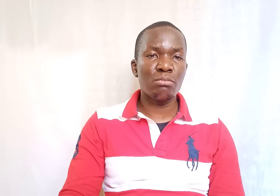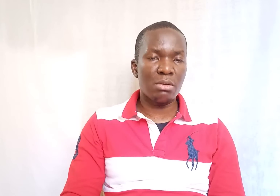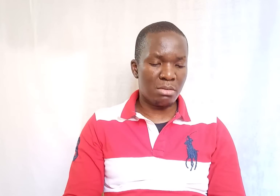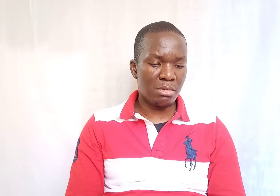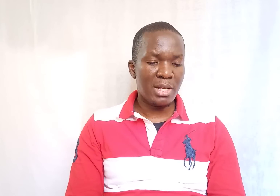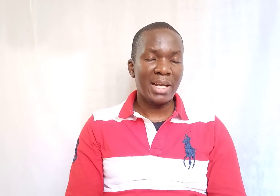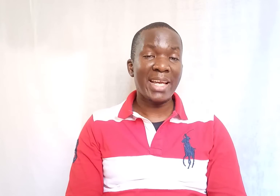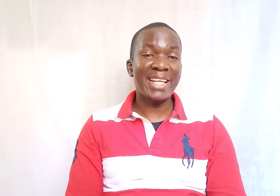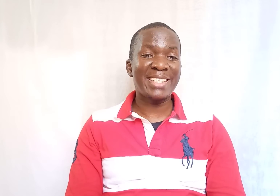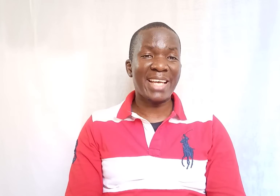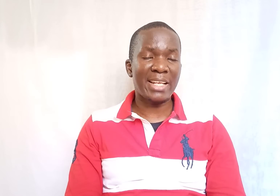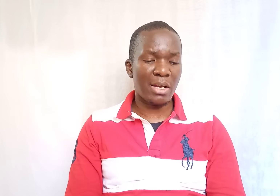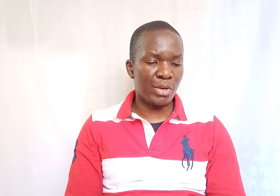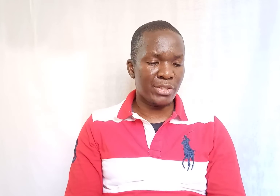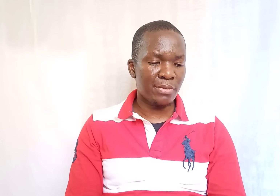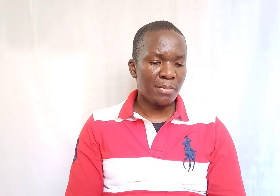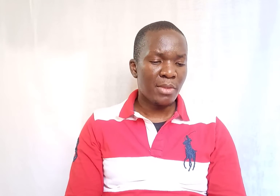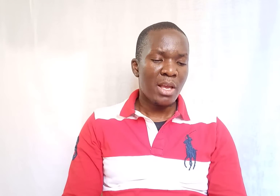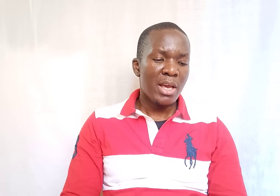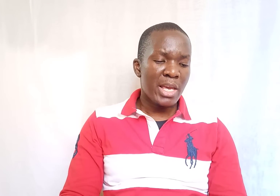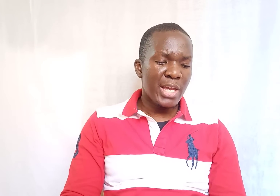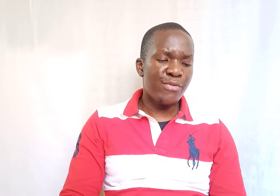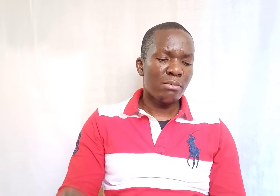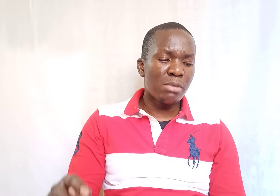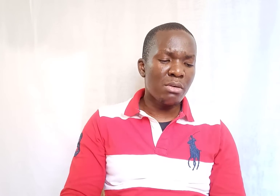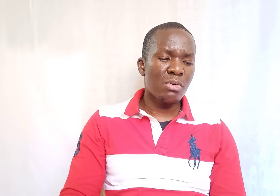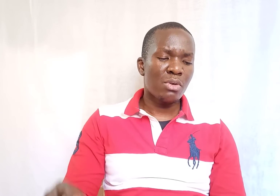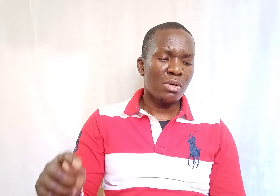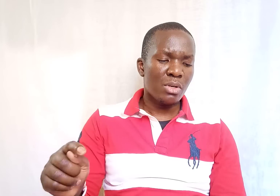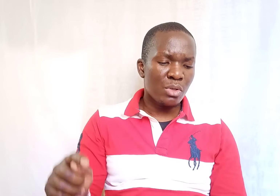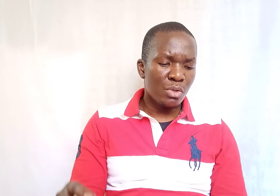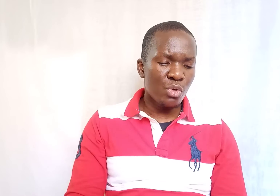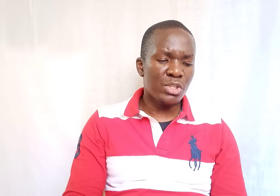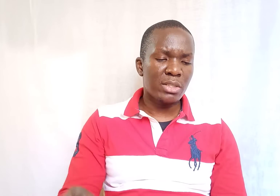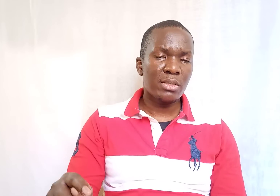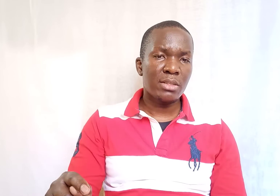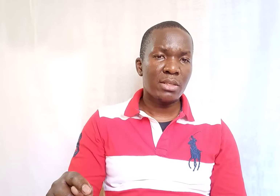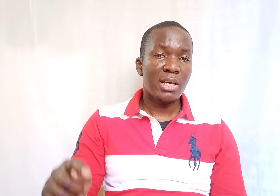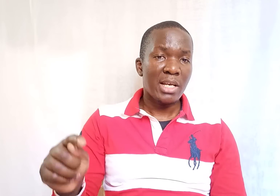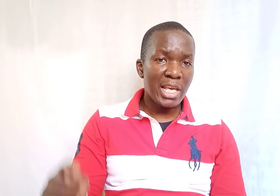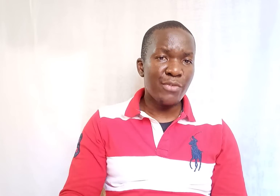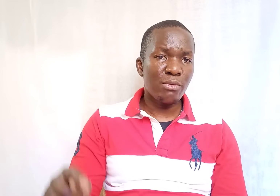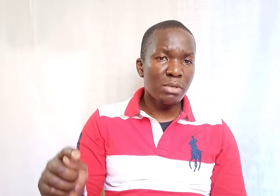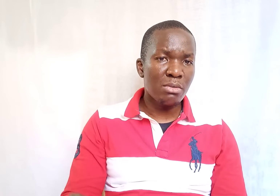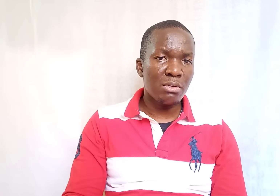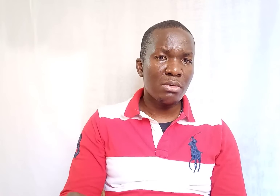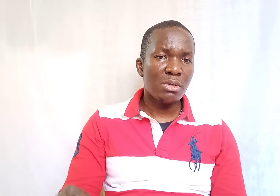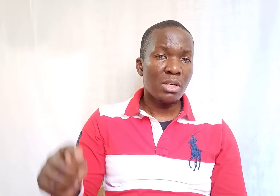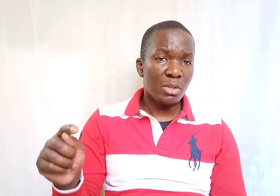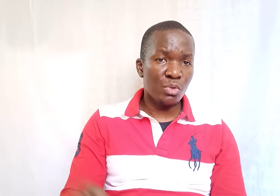book. In sign language, if book lose, if book